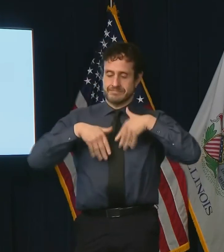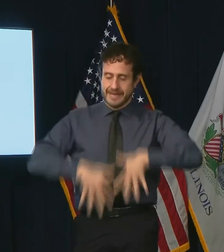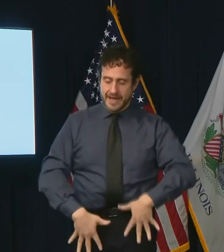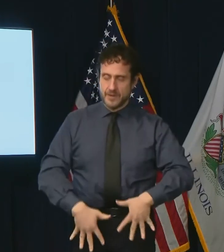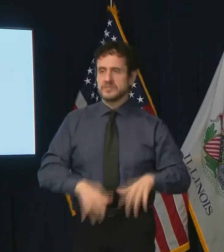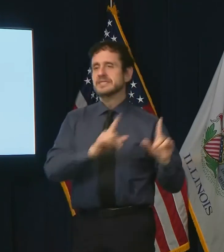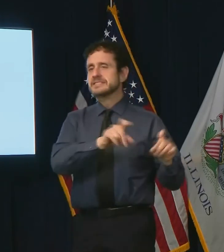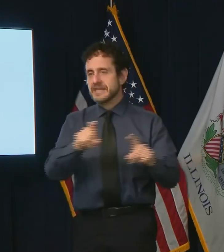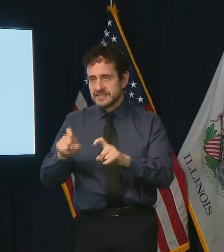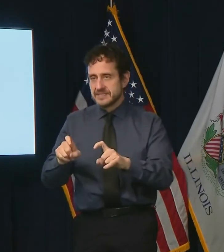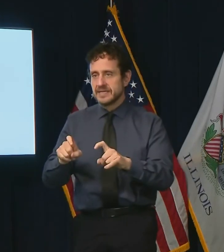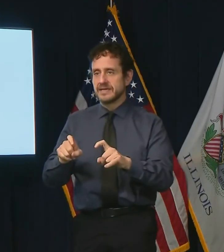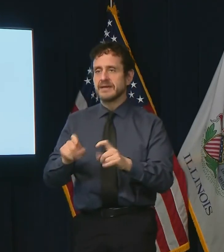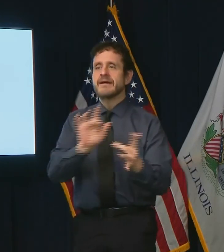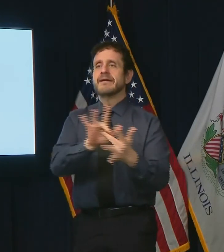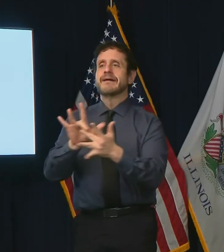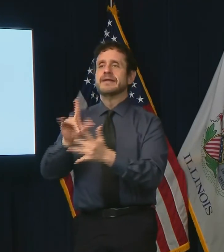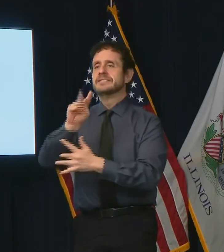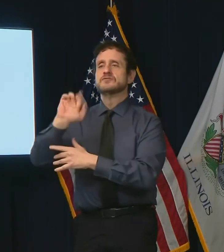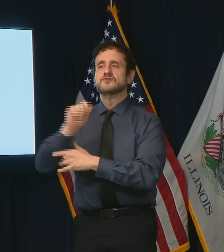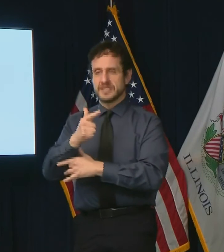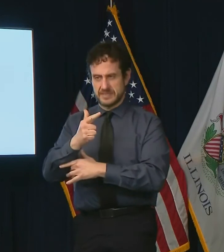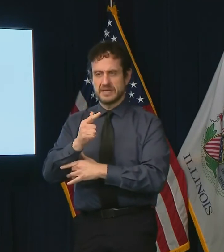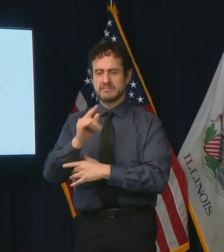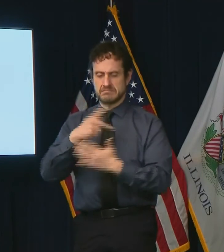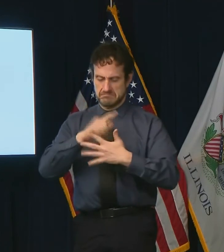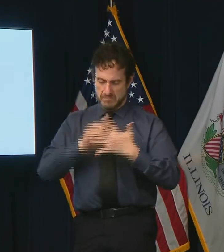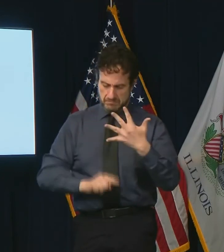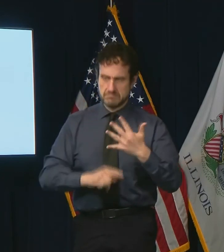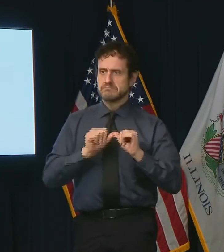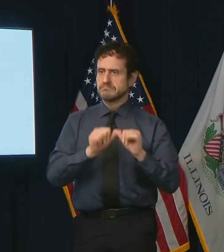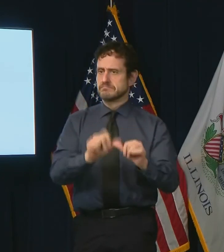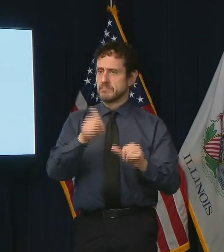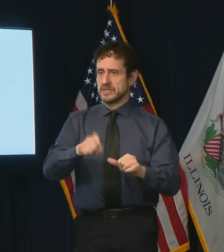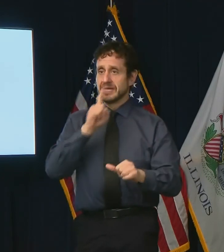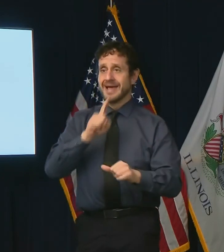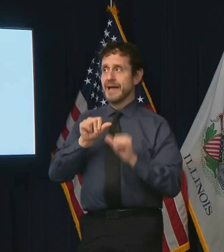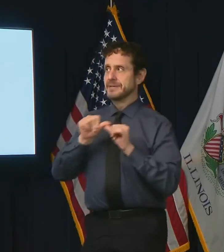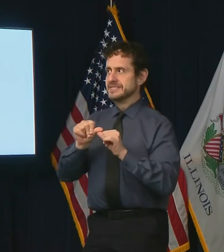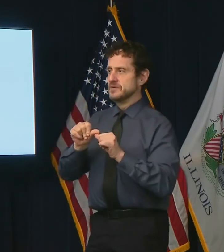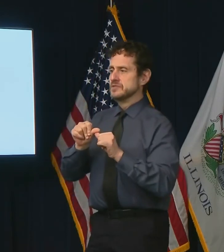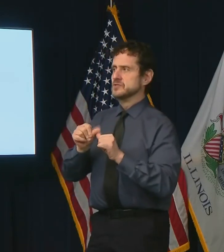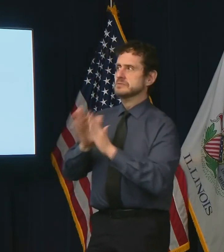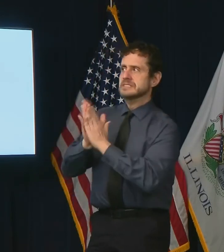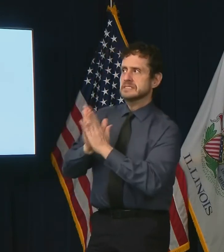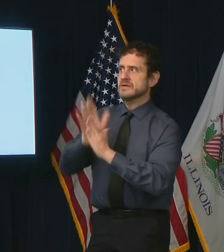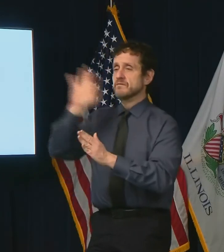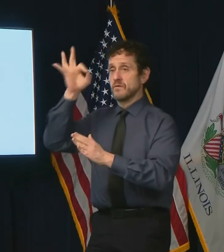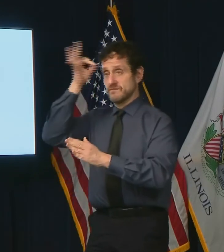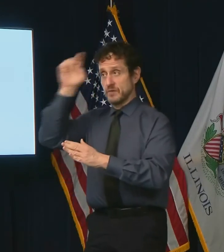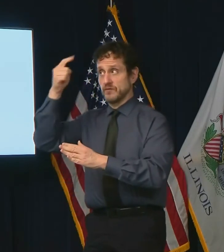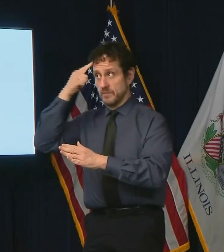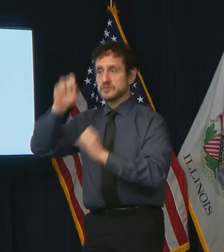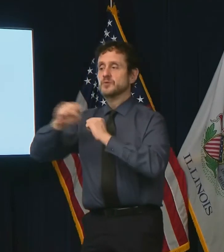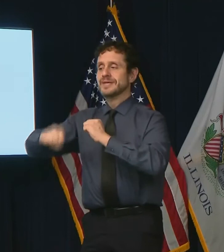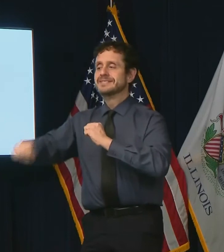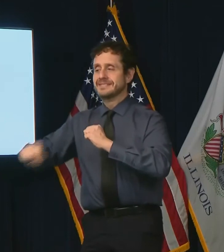testing and tracing. So, I'm continuing to work for federal government extension of programs like